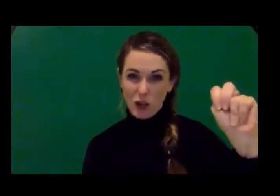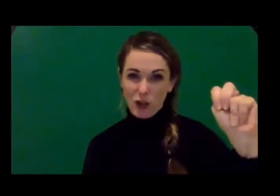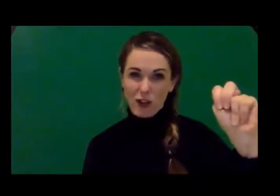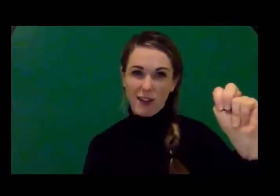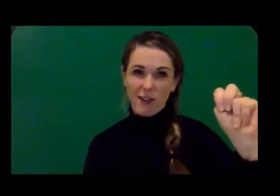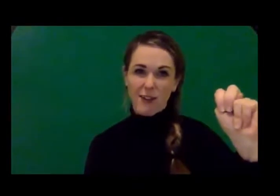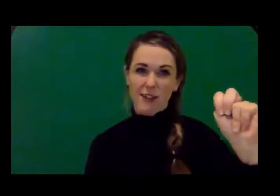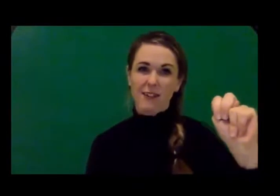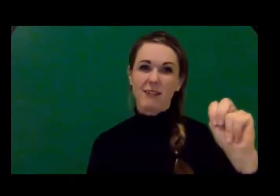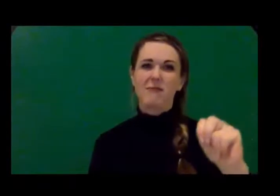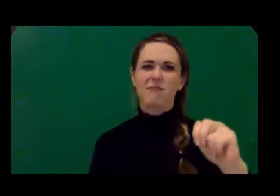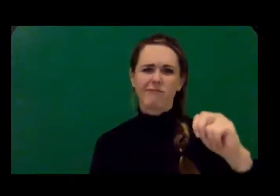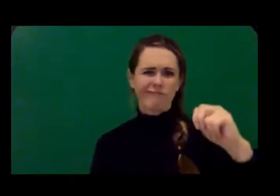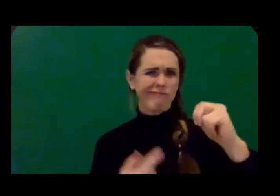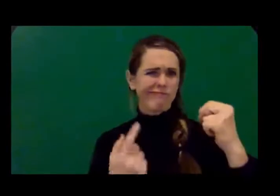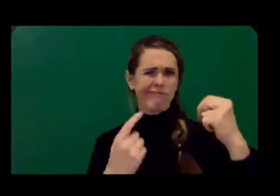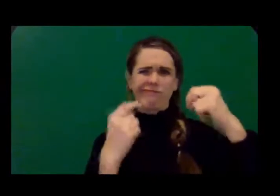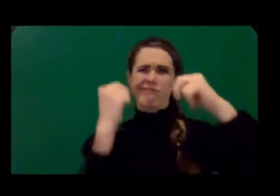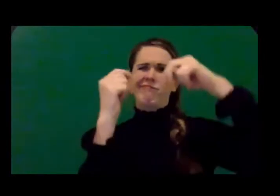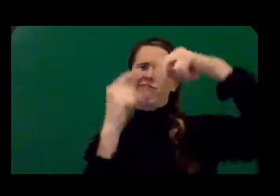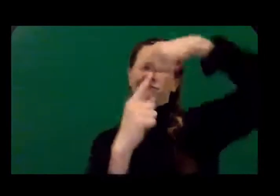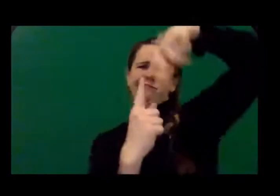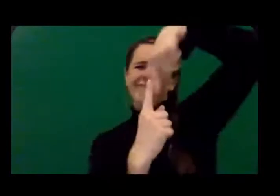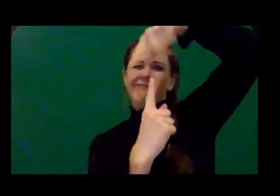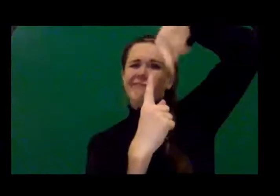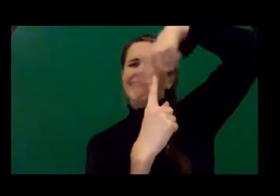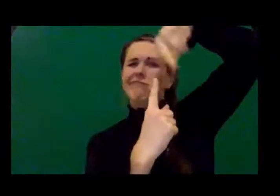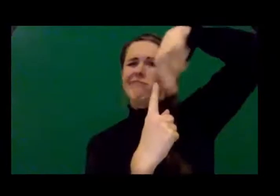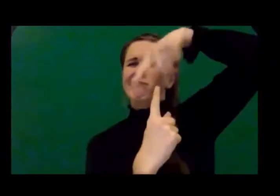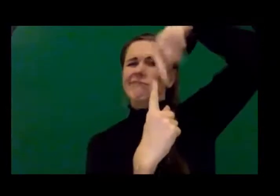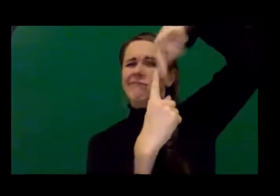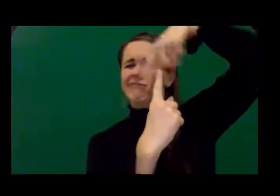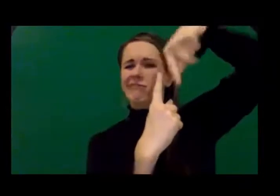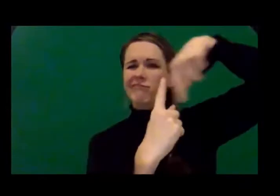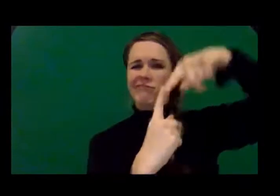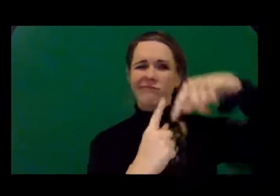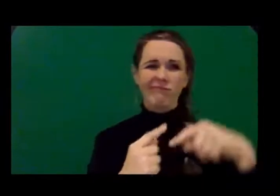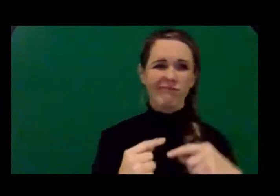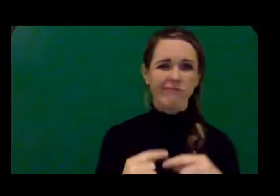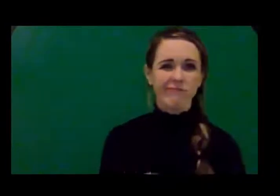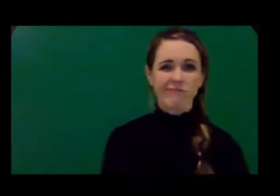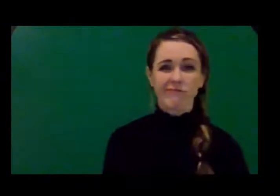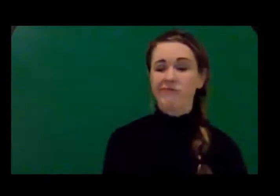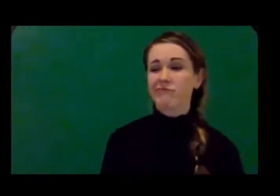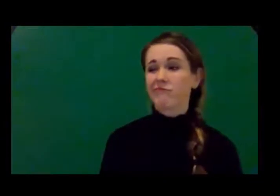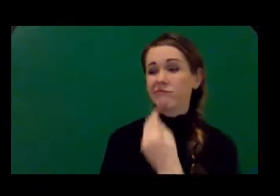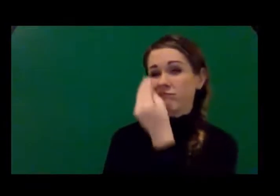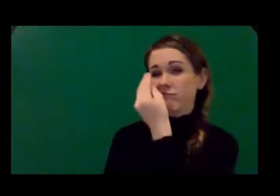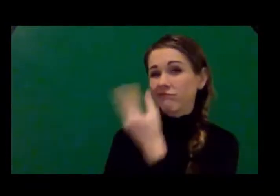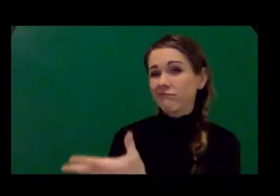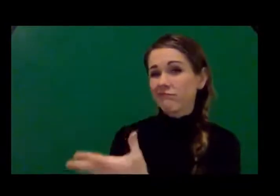She'll spin a web all the way around her, around and around and around. And she says, just to let you know,